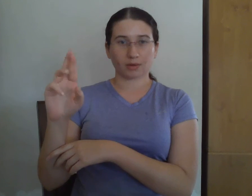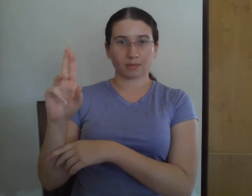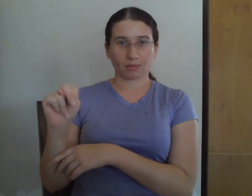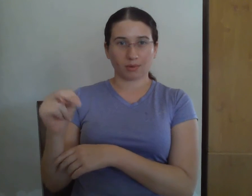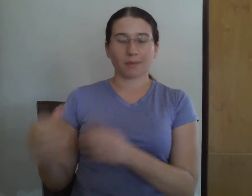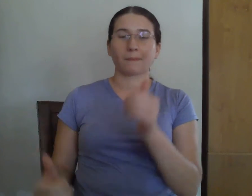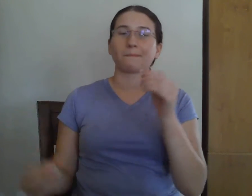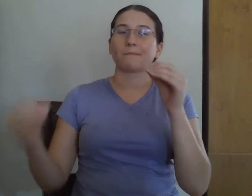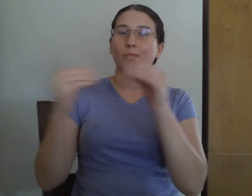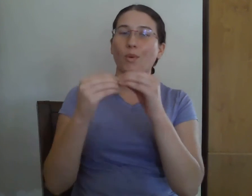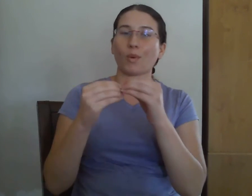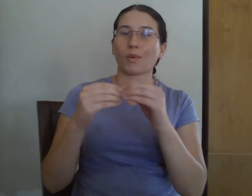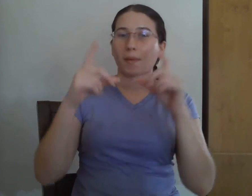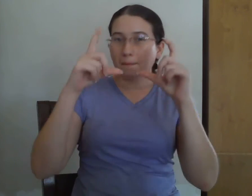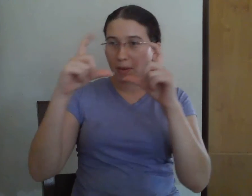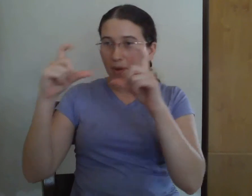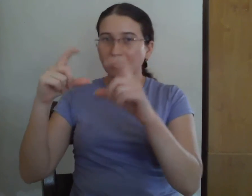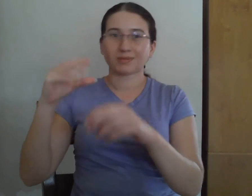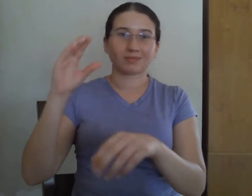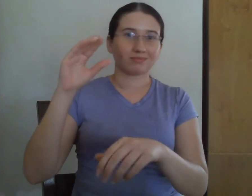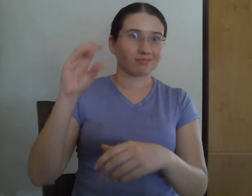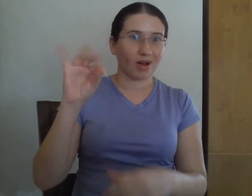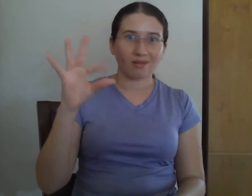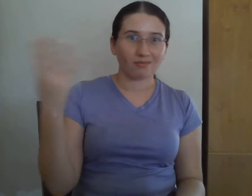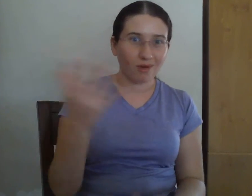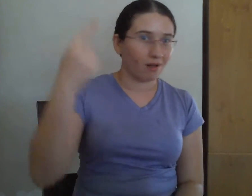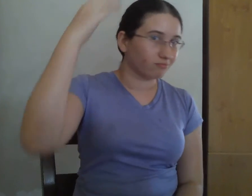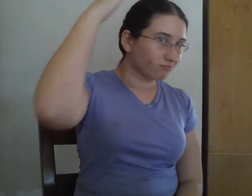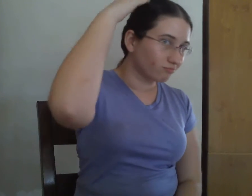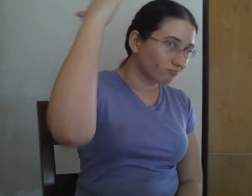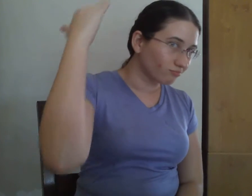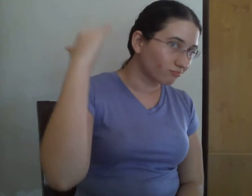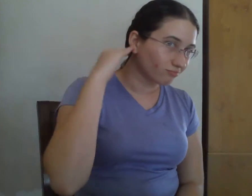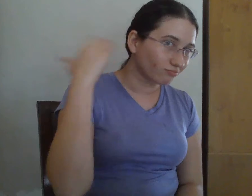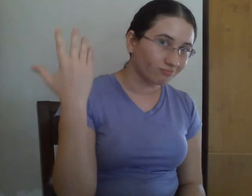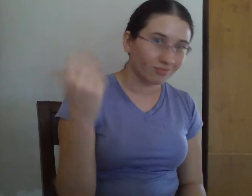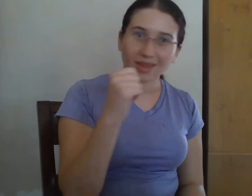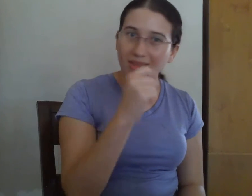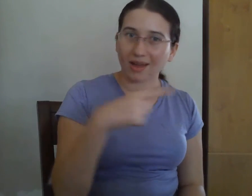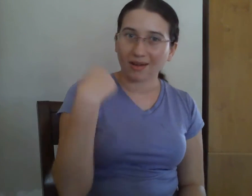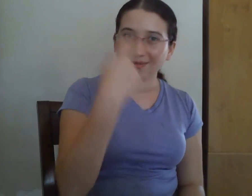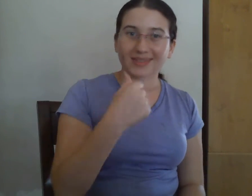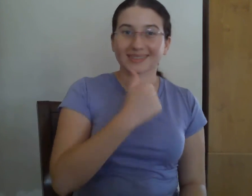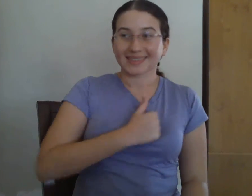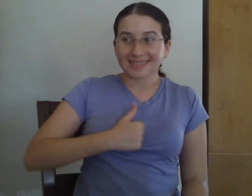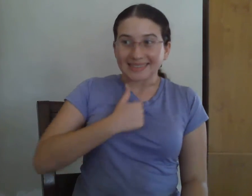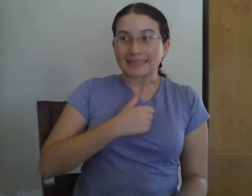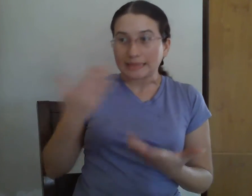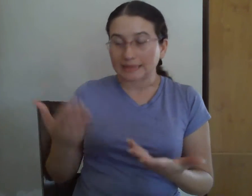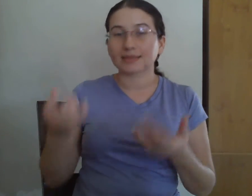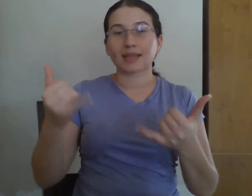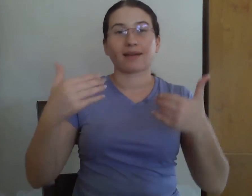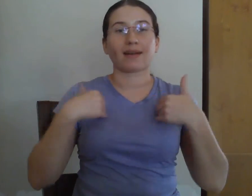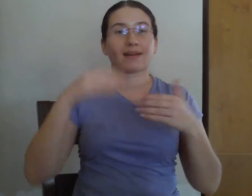Sorry, Sharon. Here you go. We all need people who will give us feedback. That's how